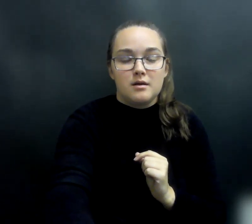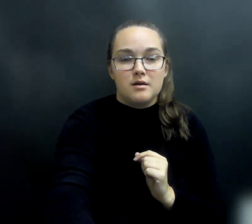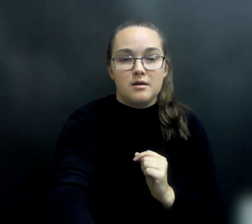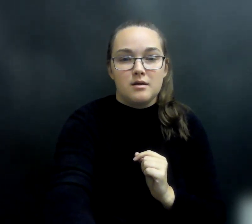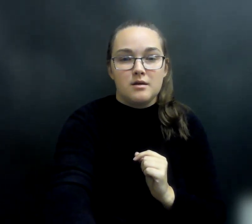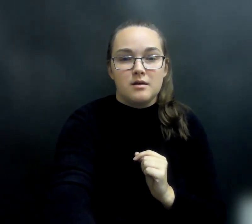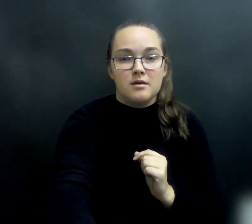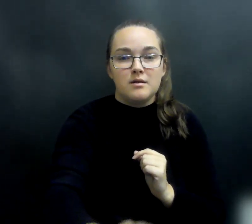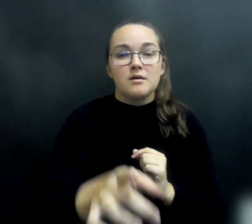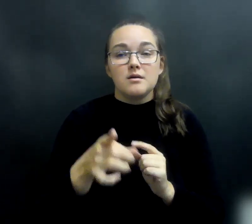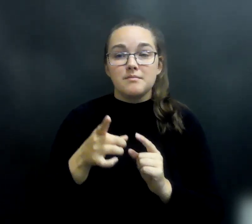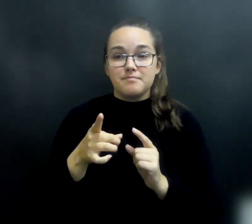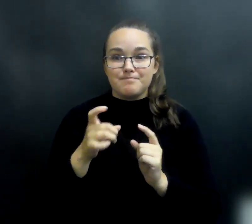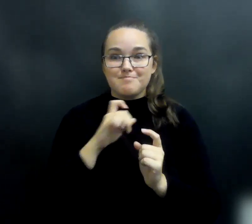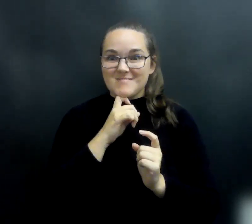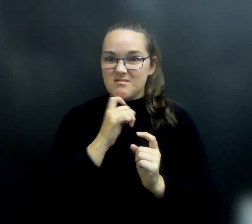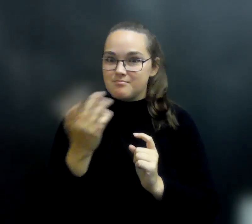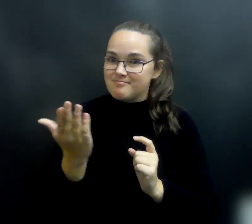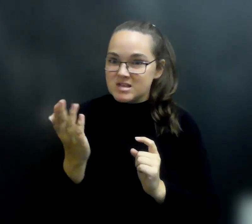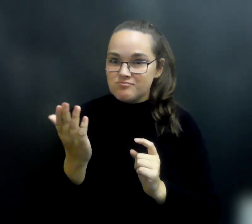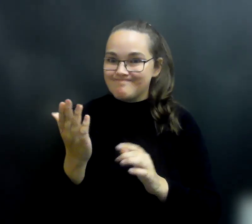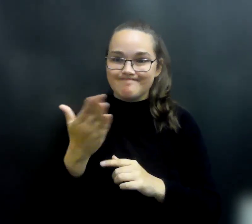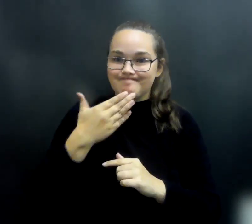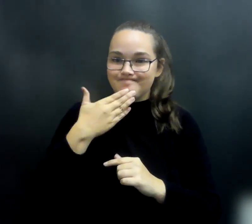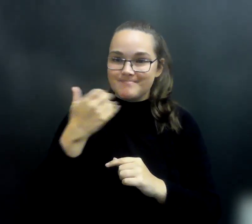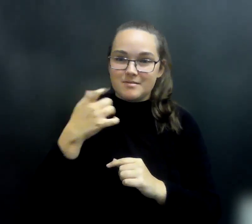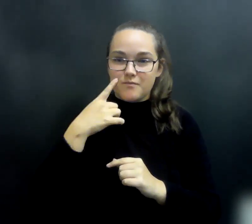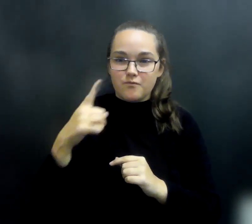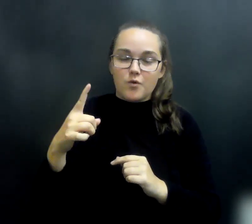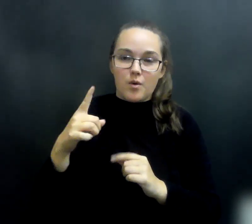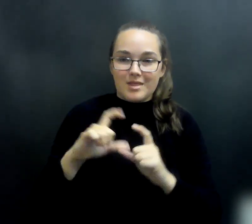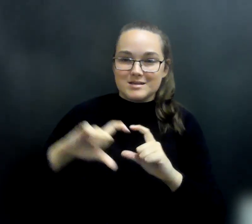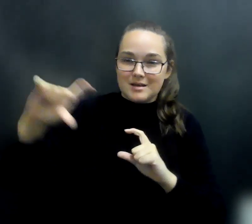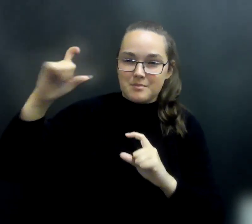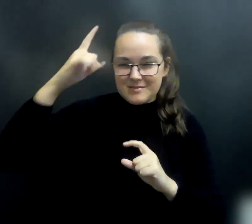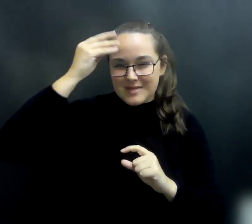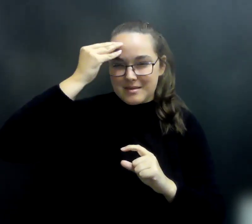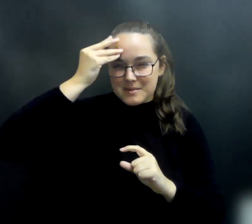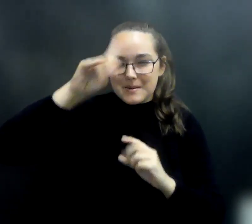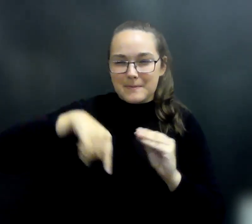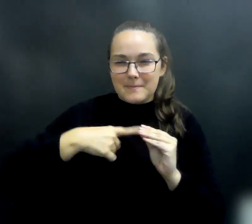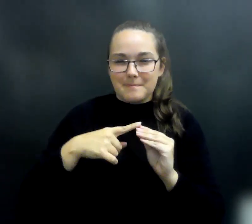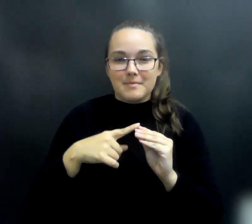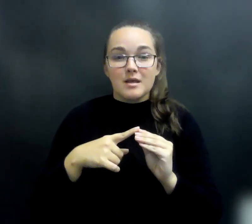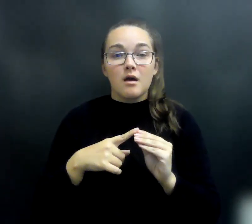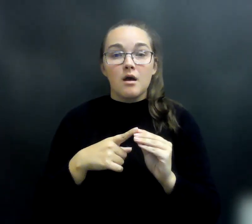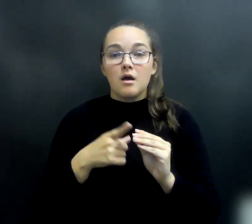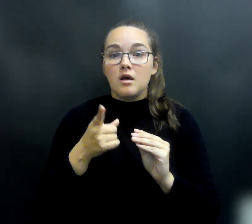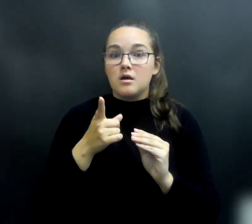William figured that metal mirrors would work best for the telescopes he had in mind. Even when they were very